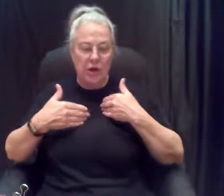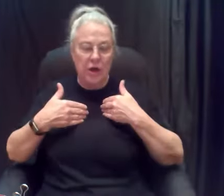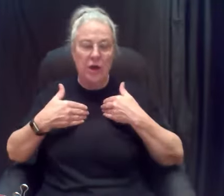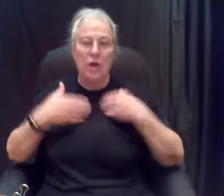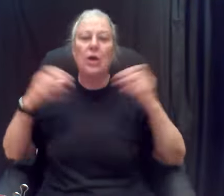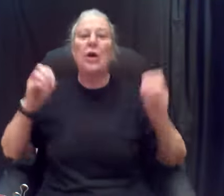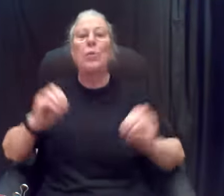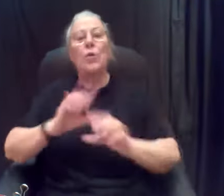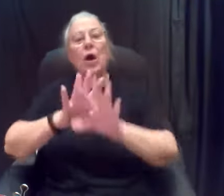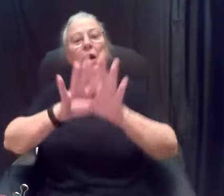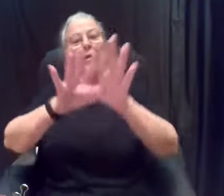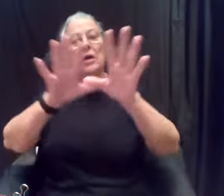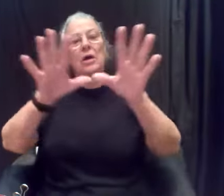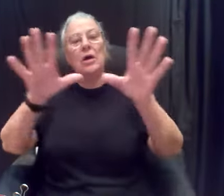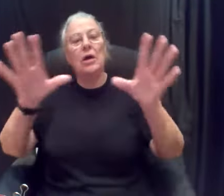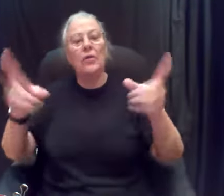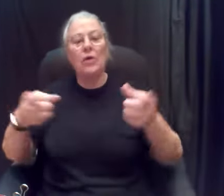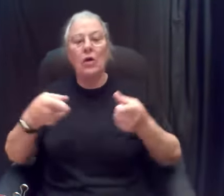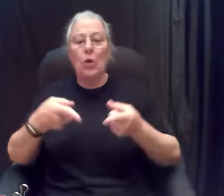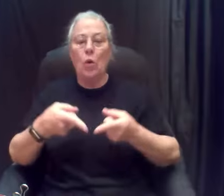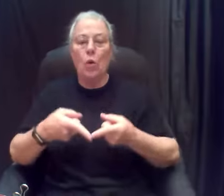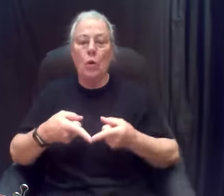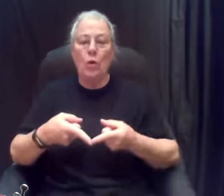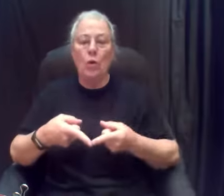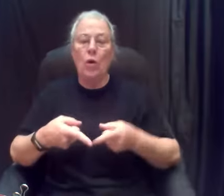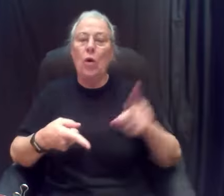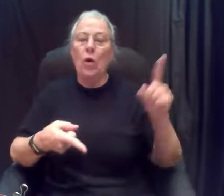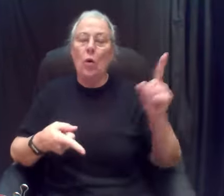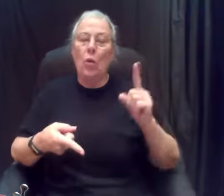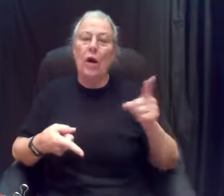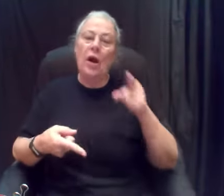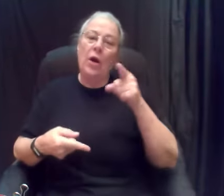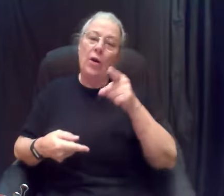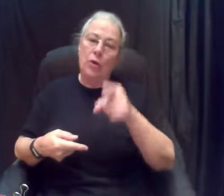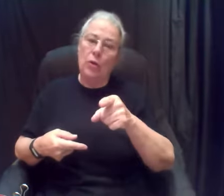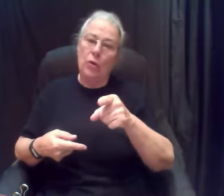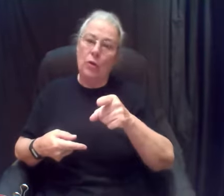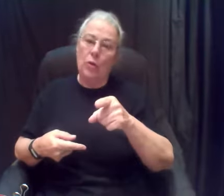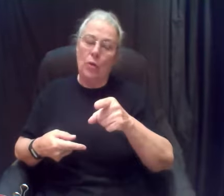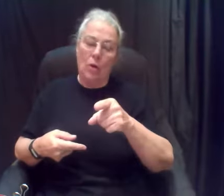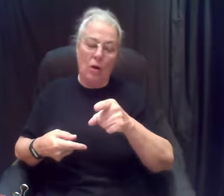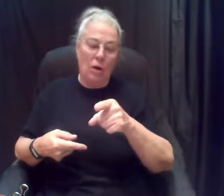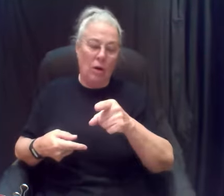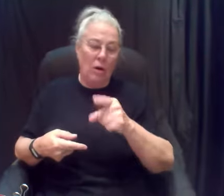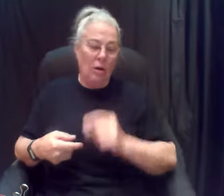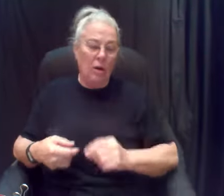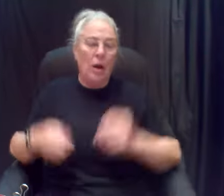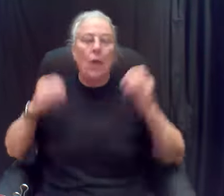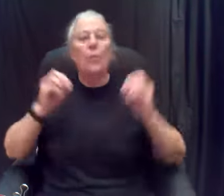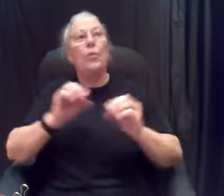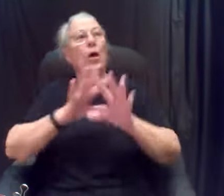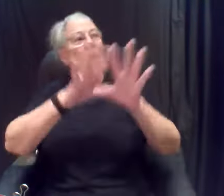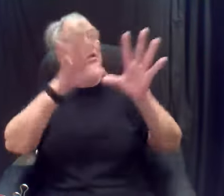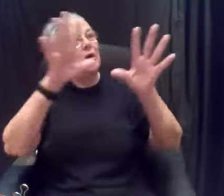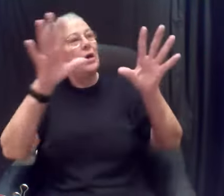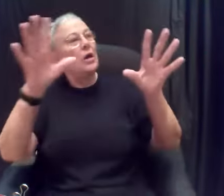cheer. Brighten the corner where you are. Brighten